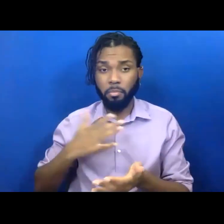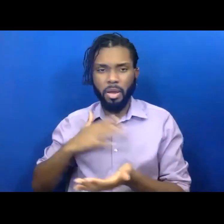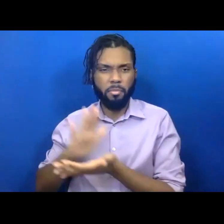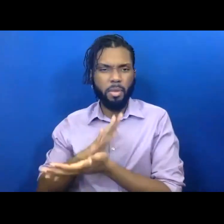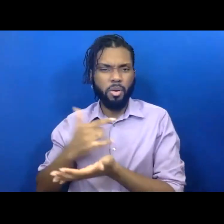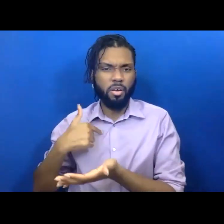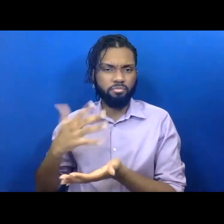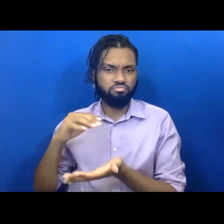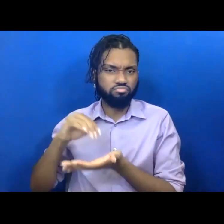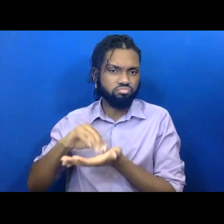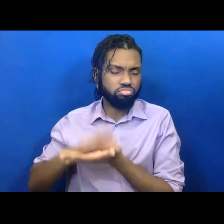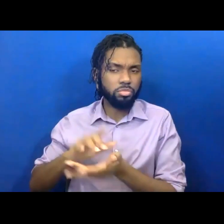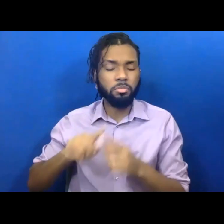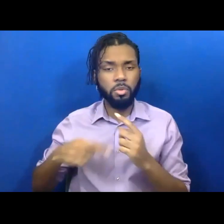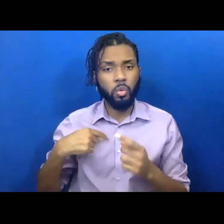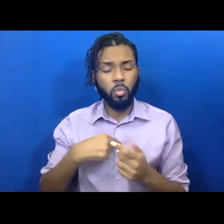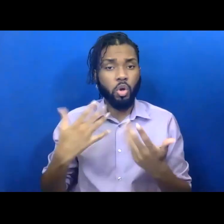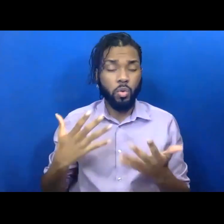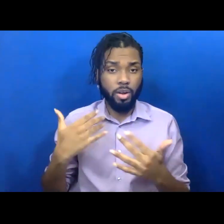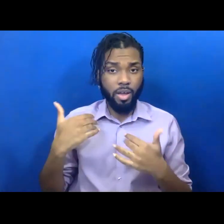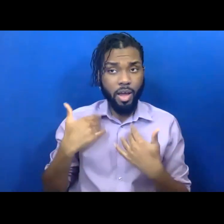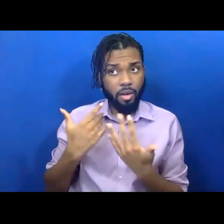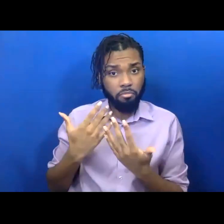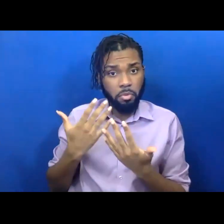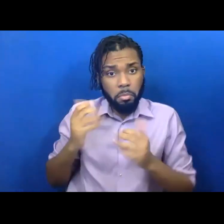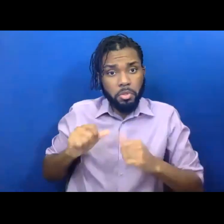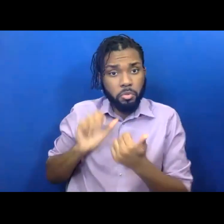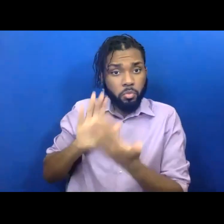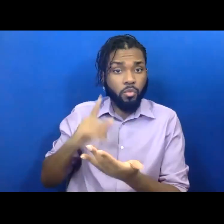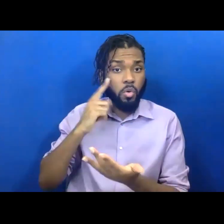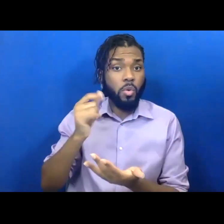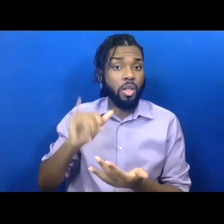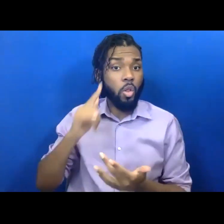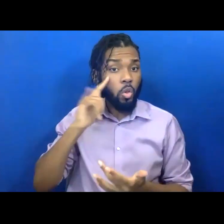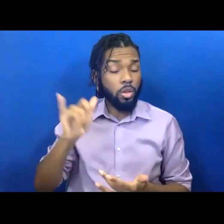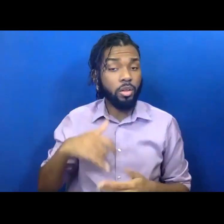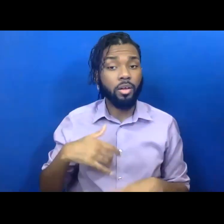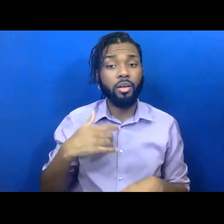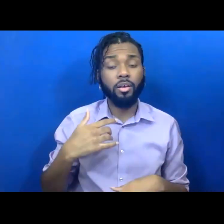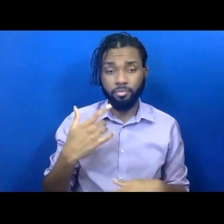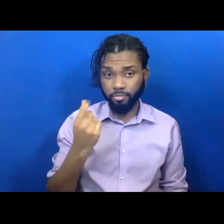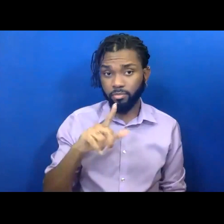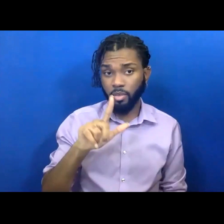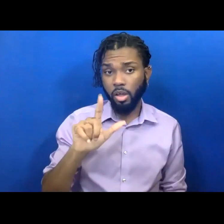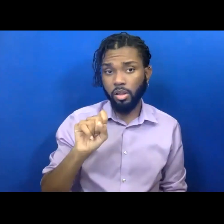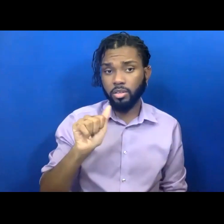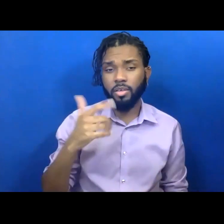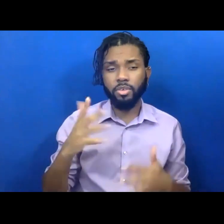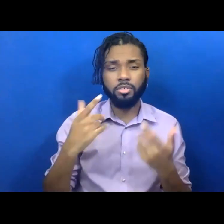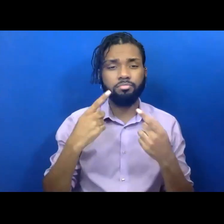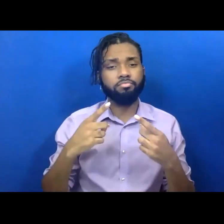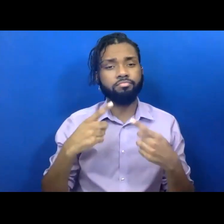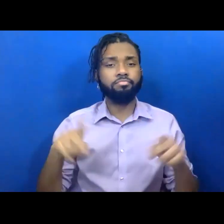an indication of the way that might look, what that might look like, because the LSA has put out a statement on the